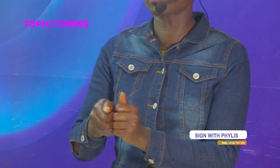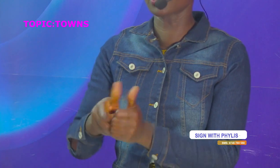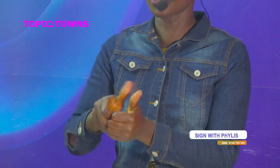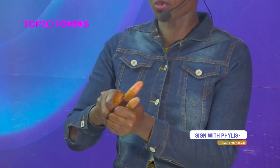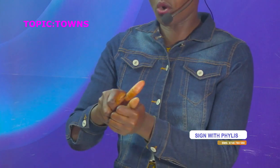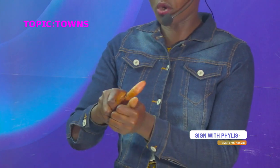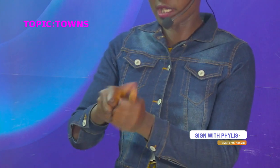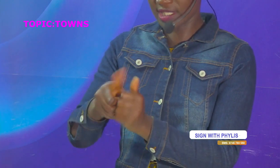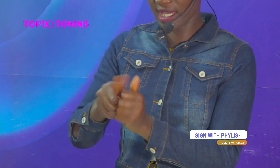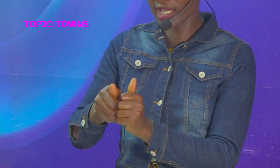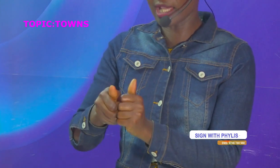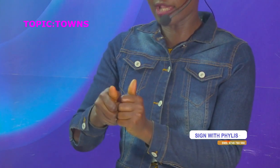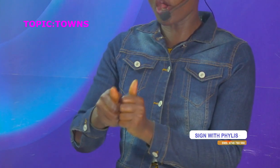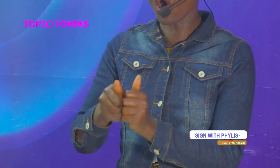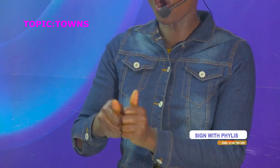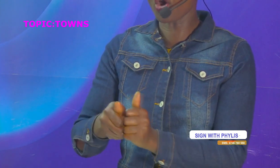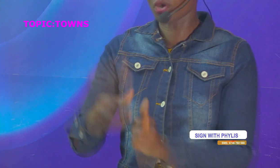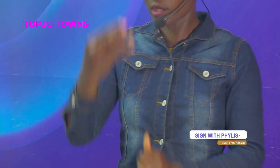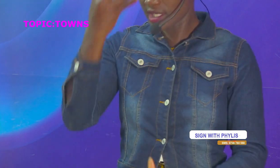So Kitale or Kitale,